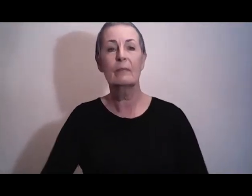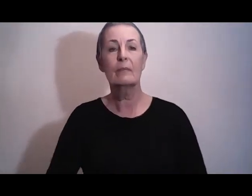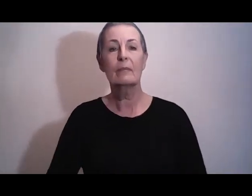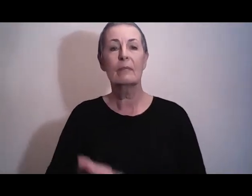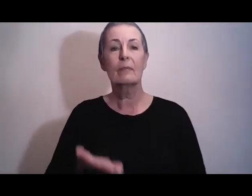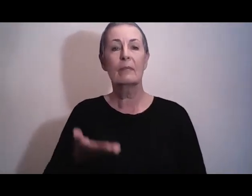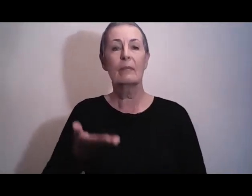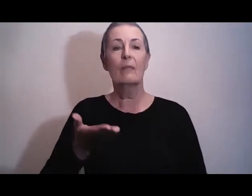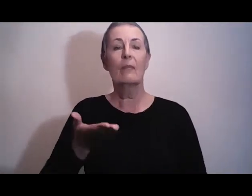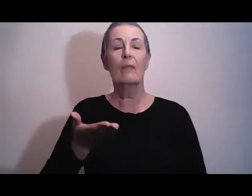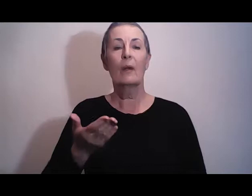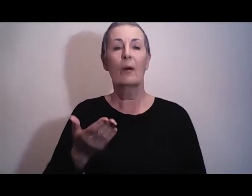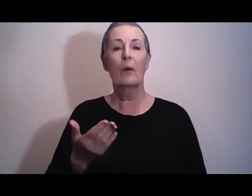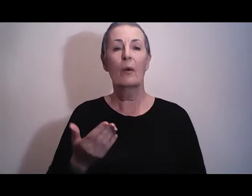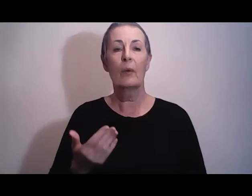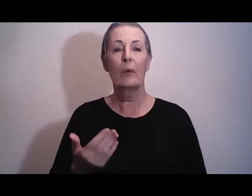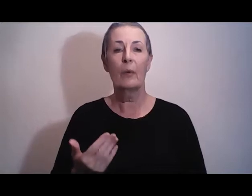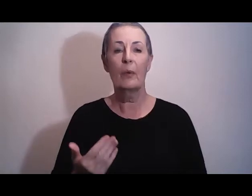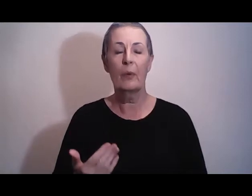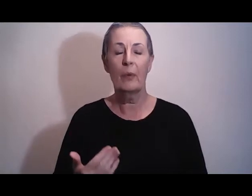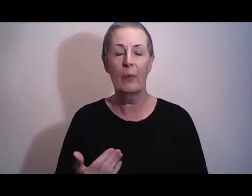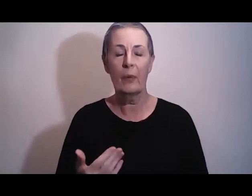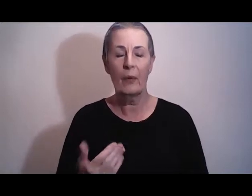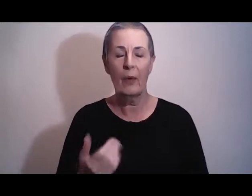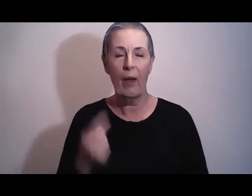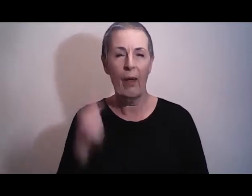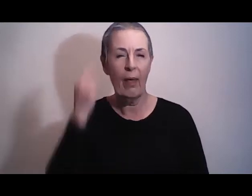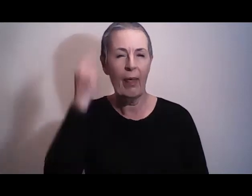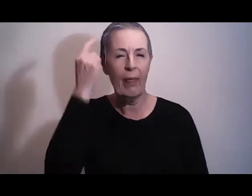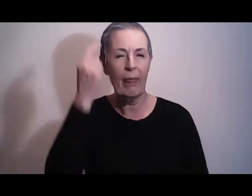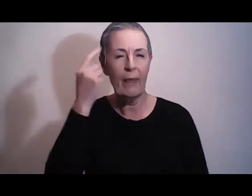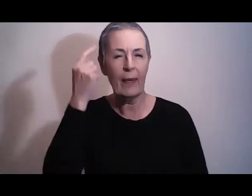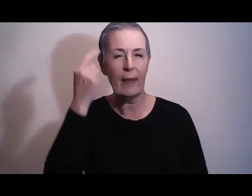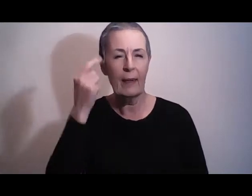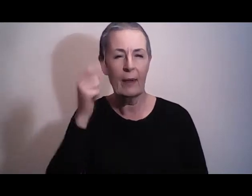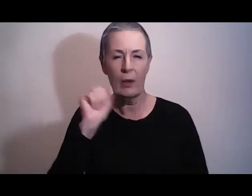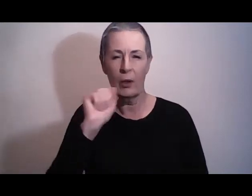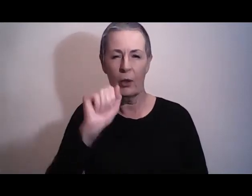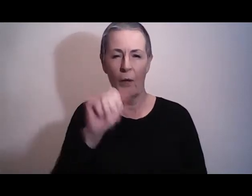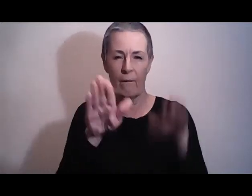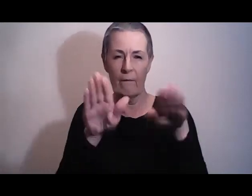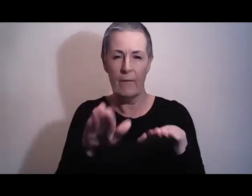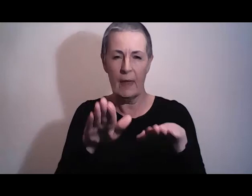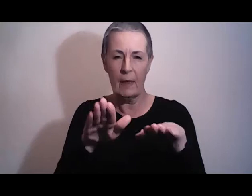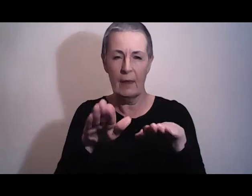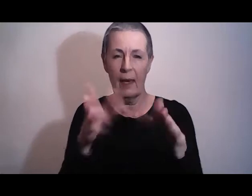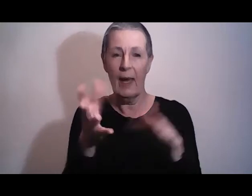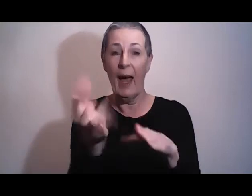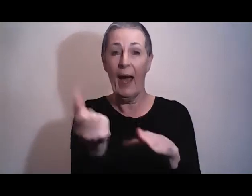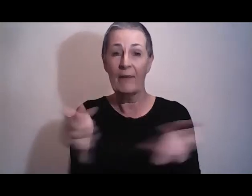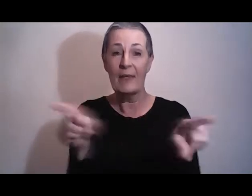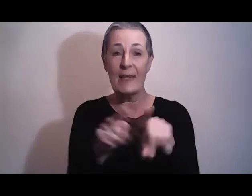And imagine that you have roots growing from your feet, just like a plant or like a tree.